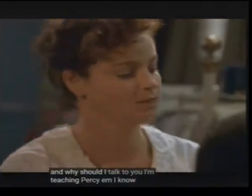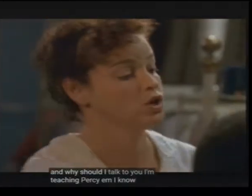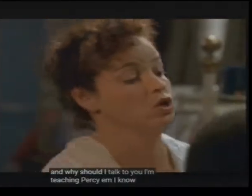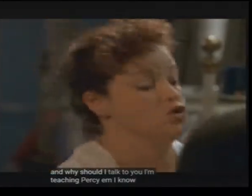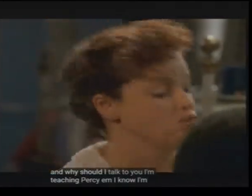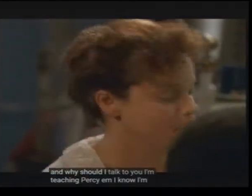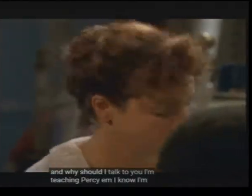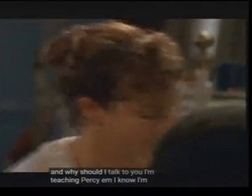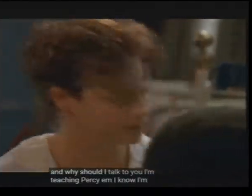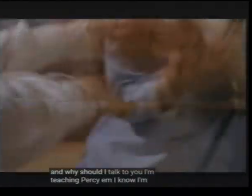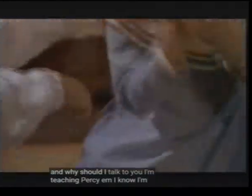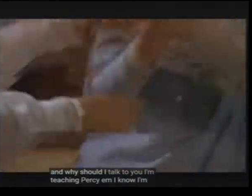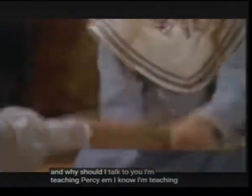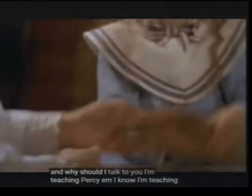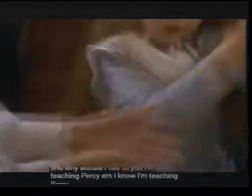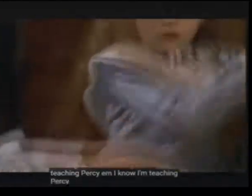No, I'm teaching Percy.